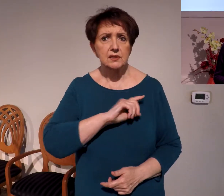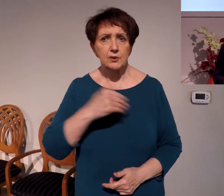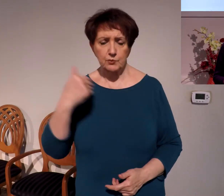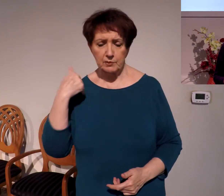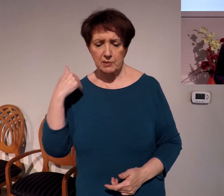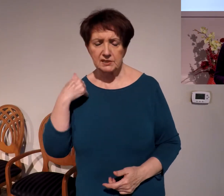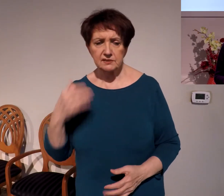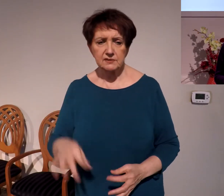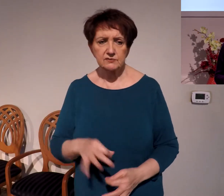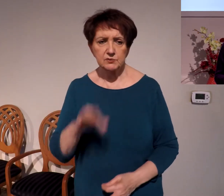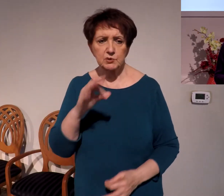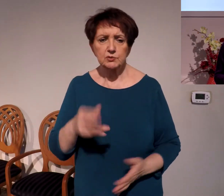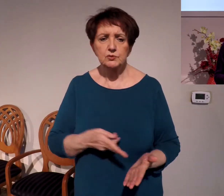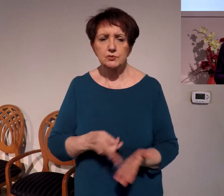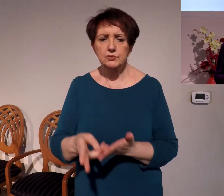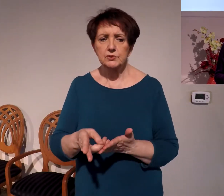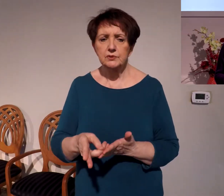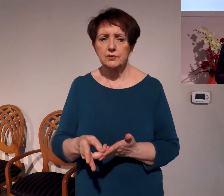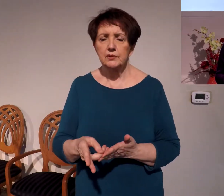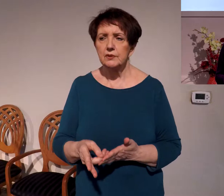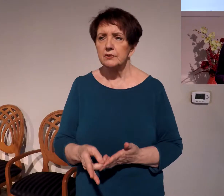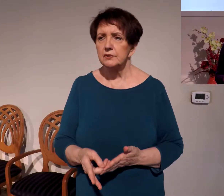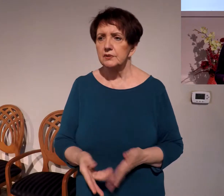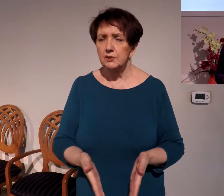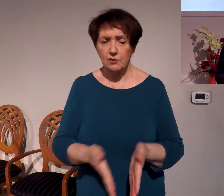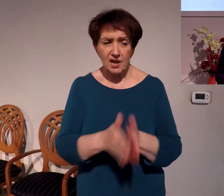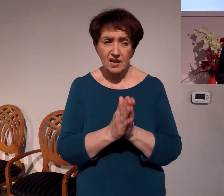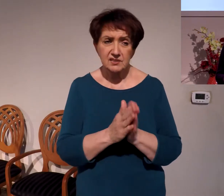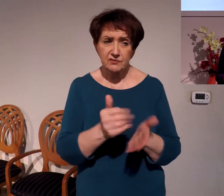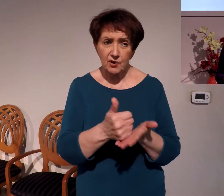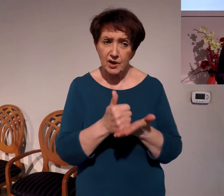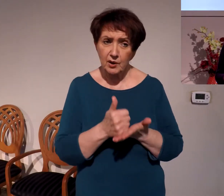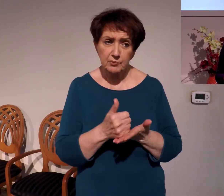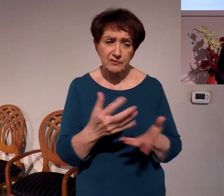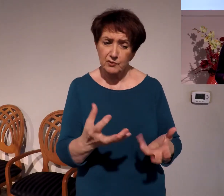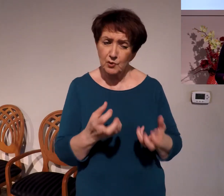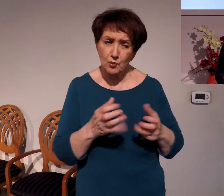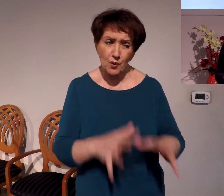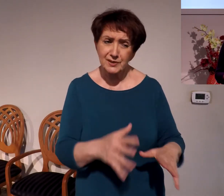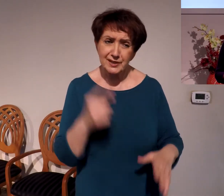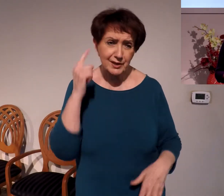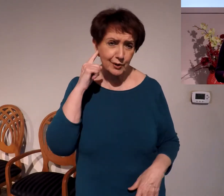spiritual truth. Don't ask for help if you don't want to hear it.